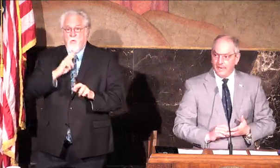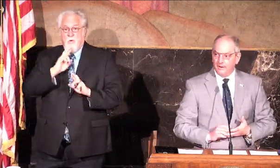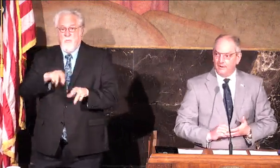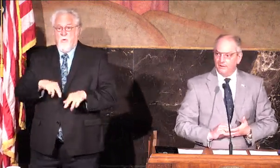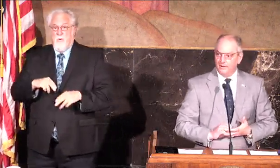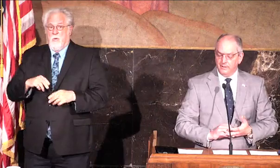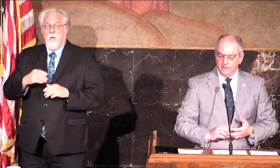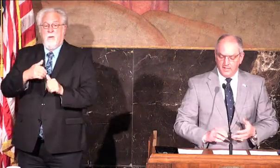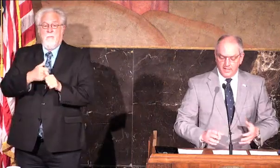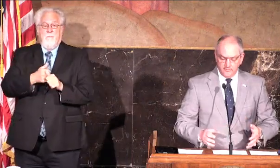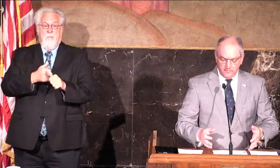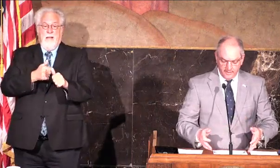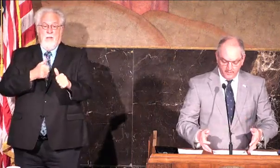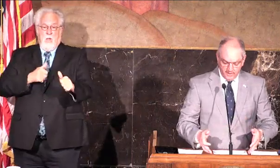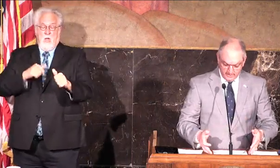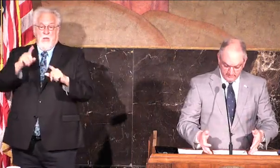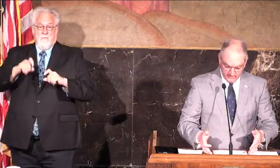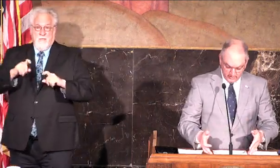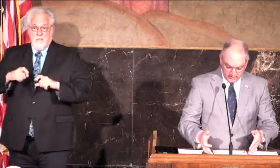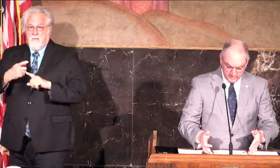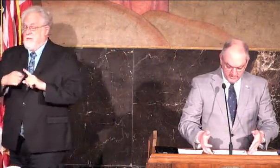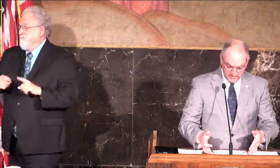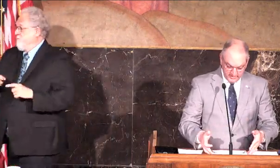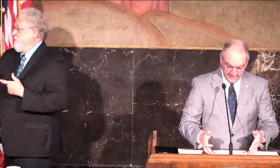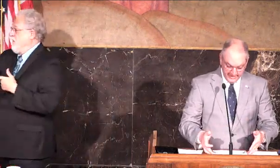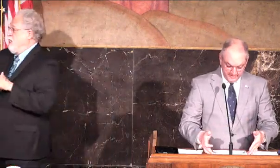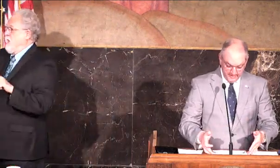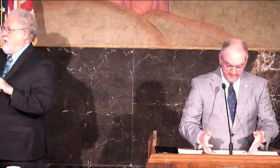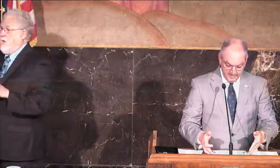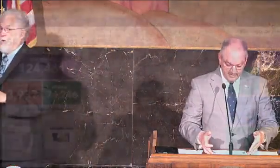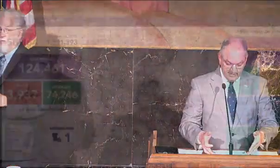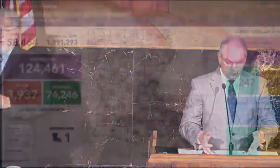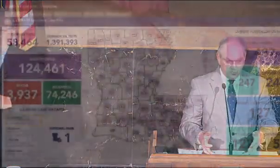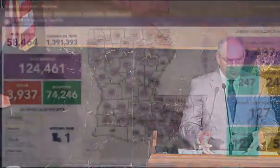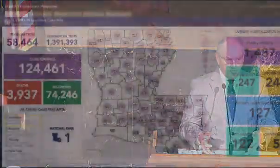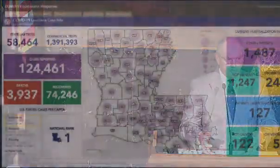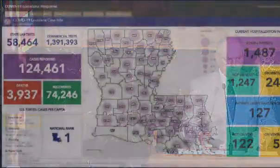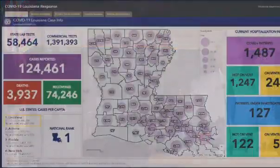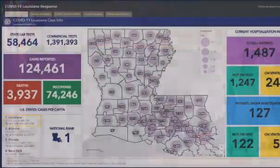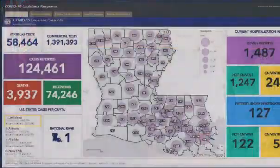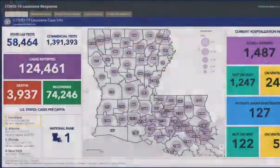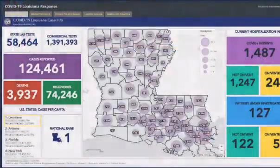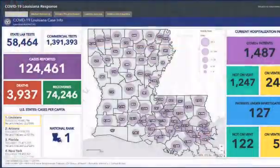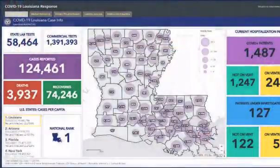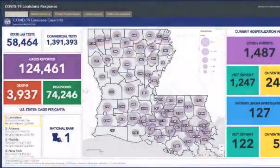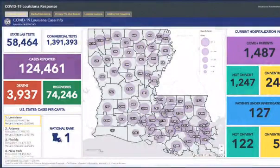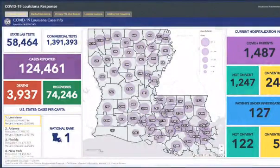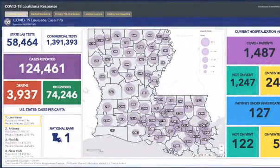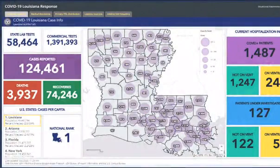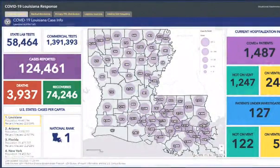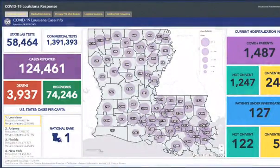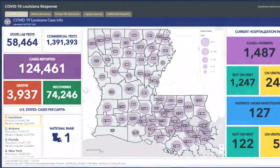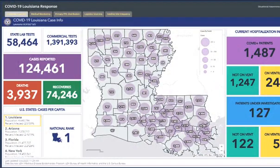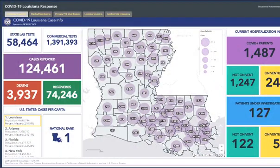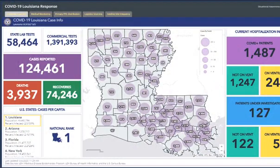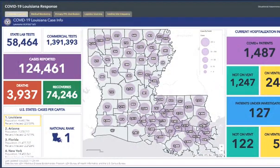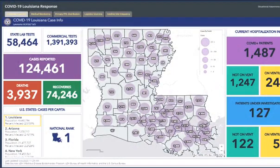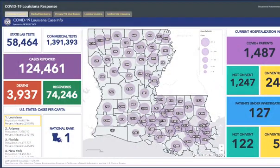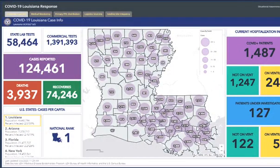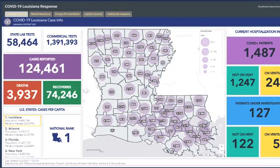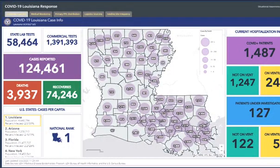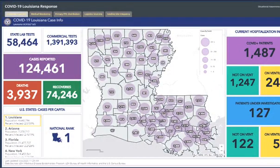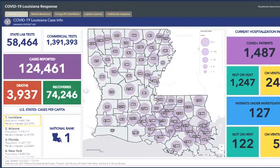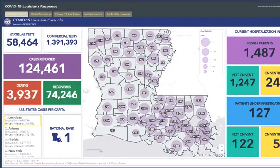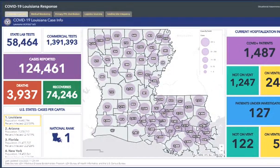there is a backlog from a relatively large lab that is reporting to us for the first time